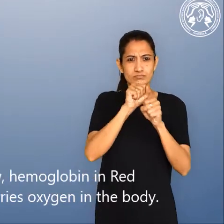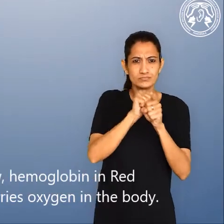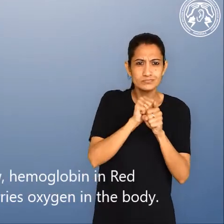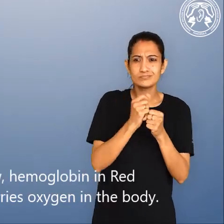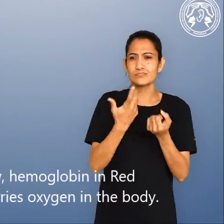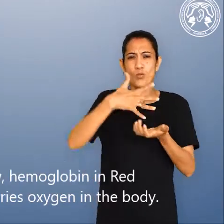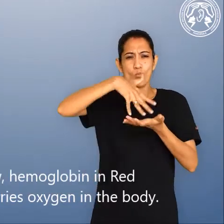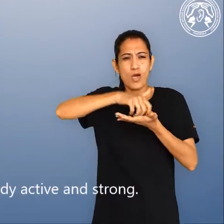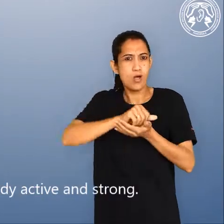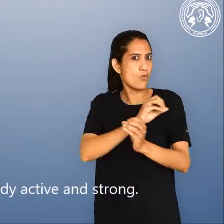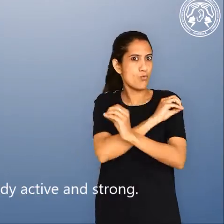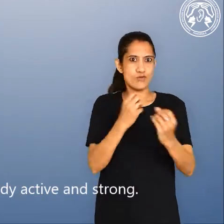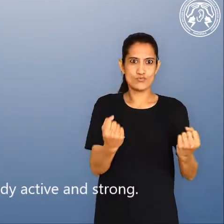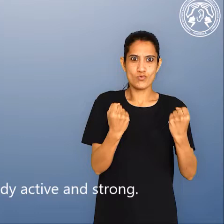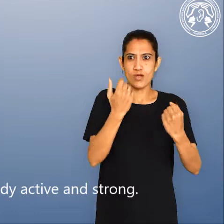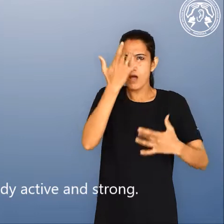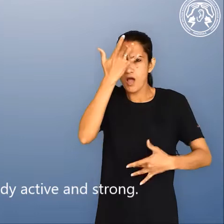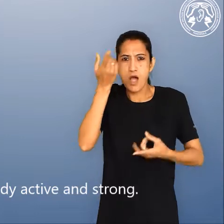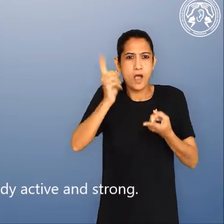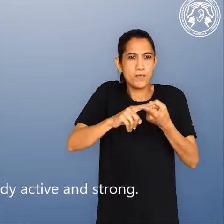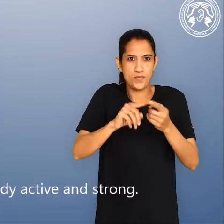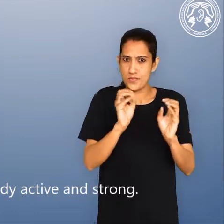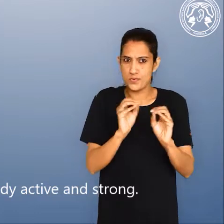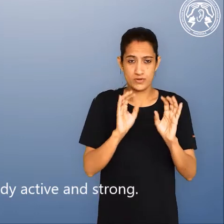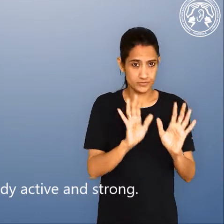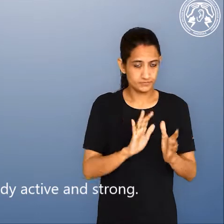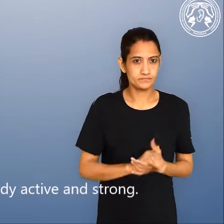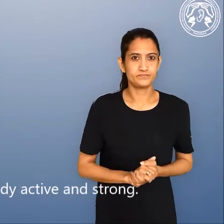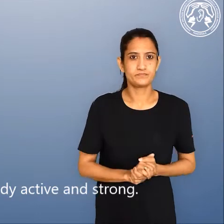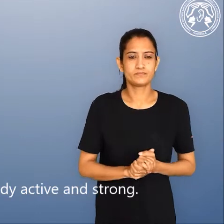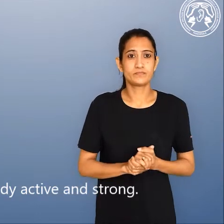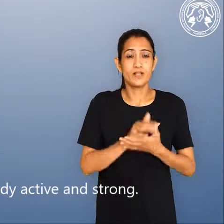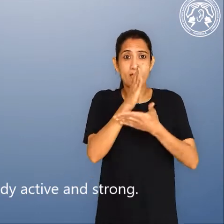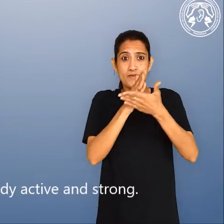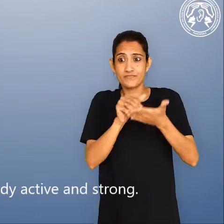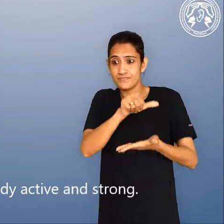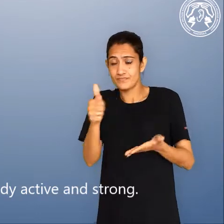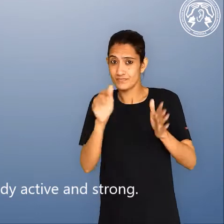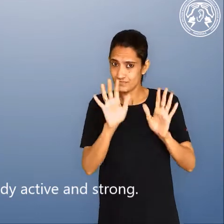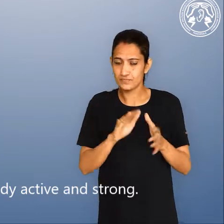in the body. This keeps the body active and strong.